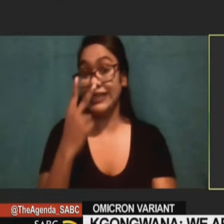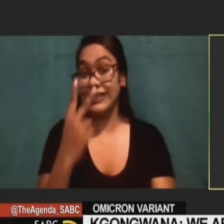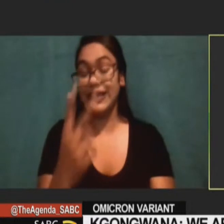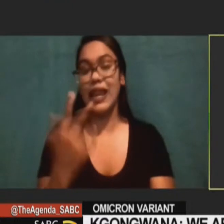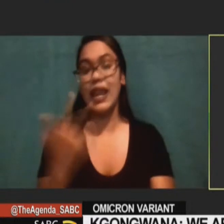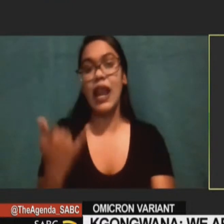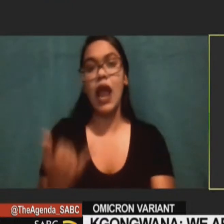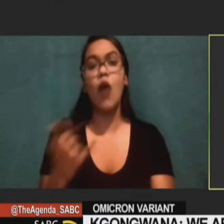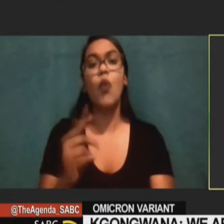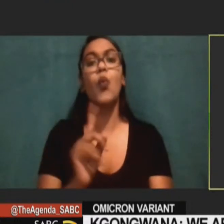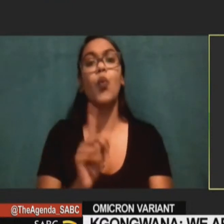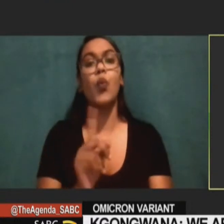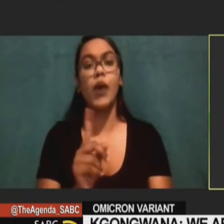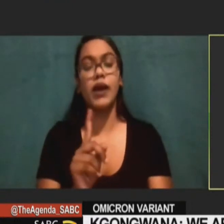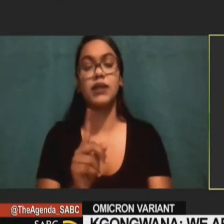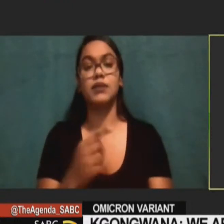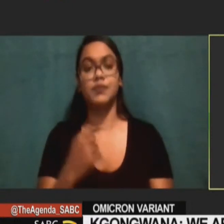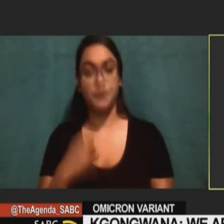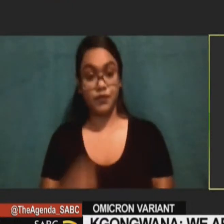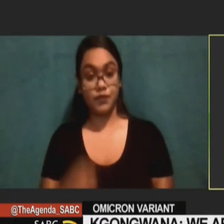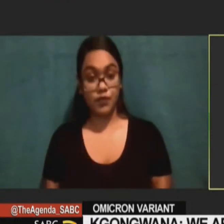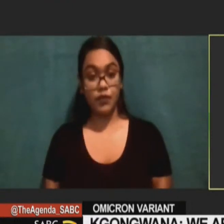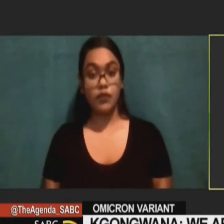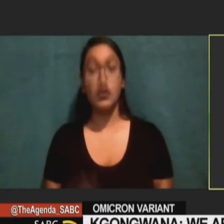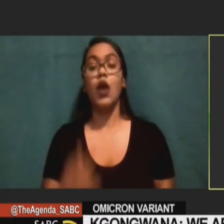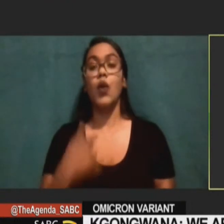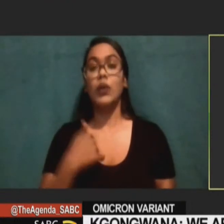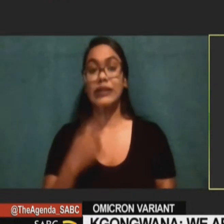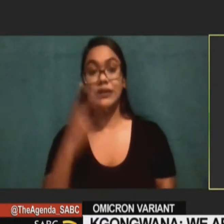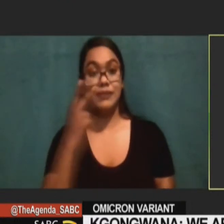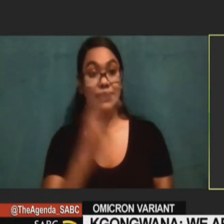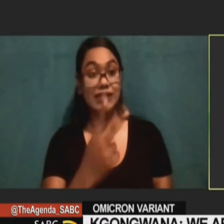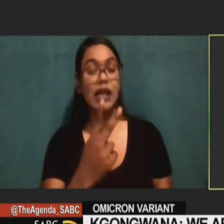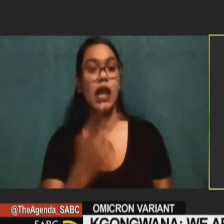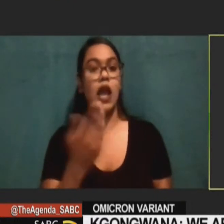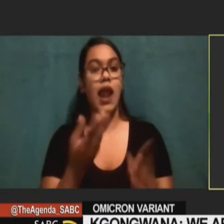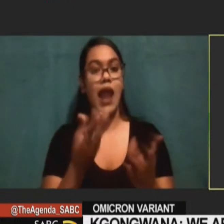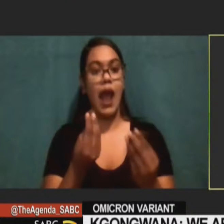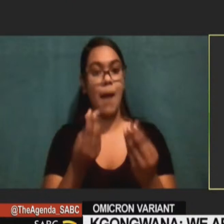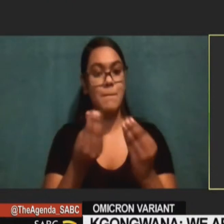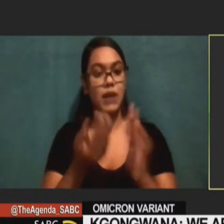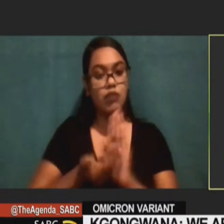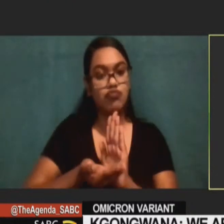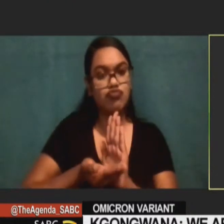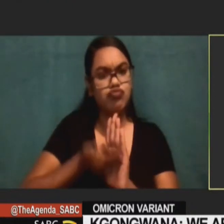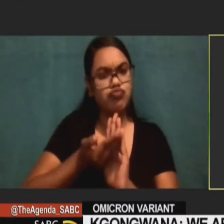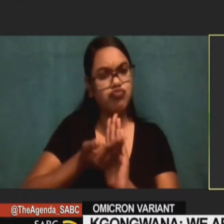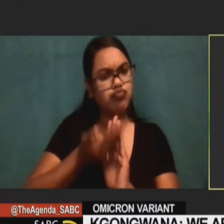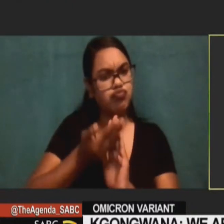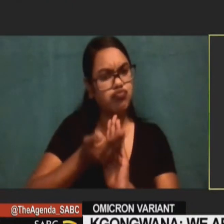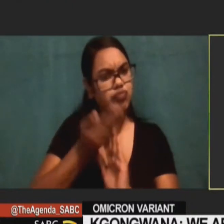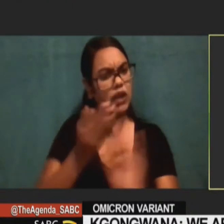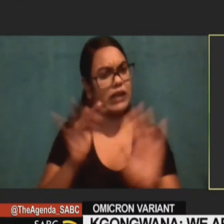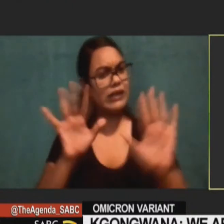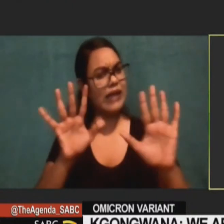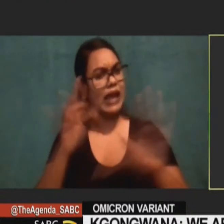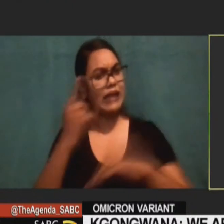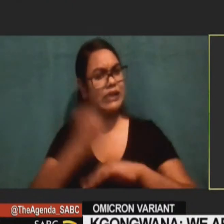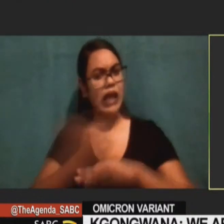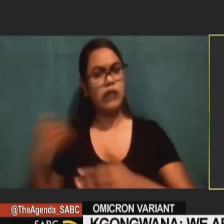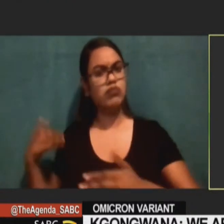have presented. Is we've started seeing increases in cases for around about 10 days now, with a very sharp